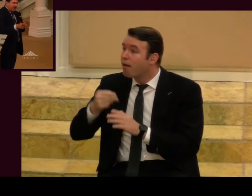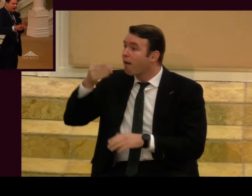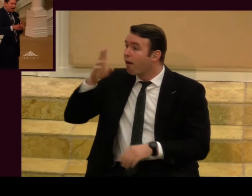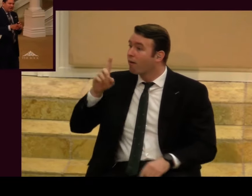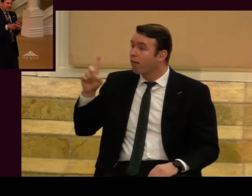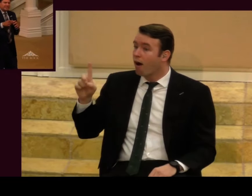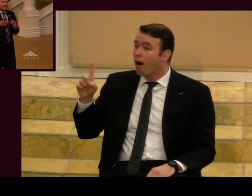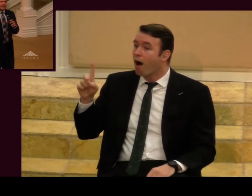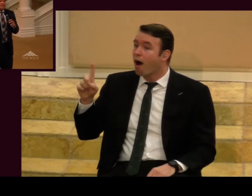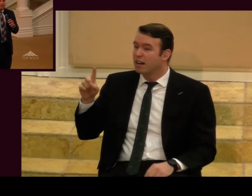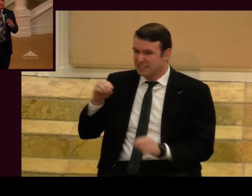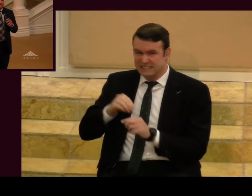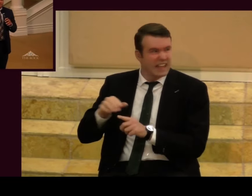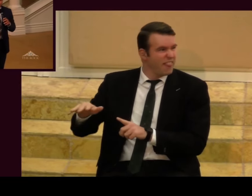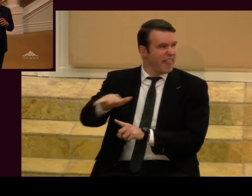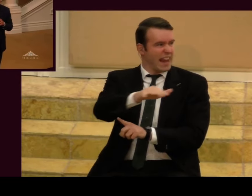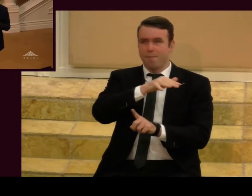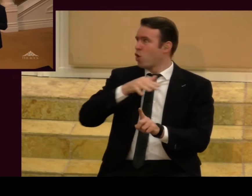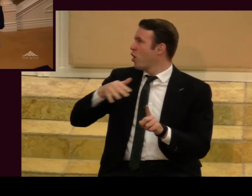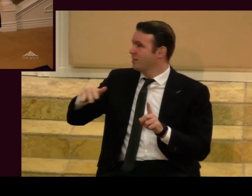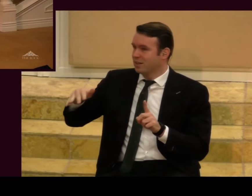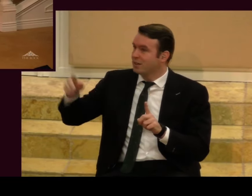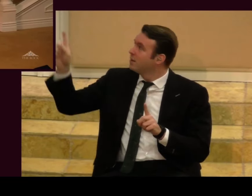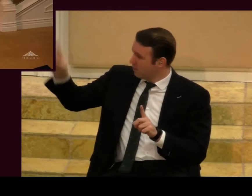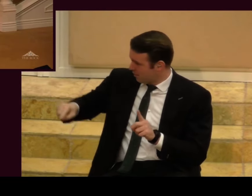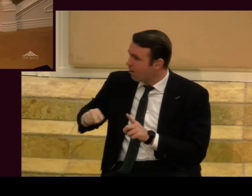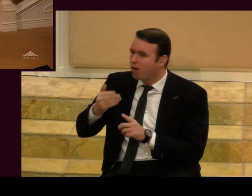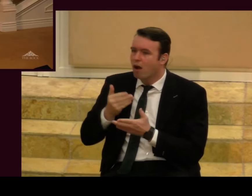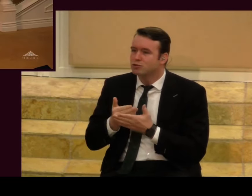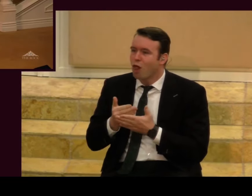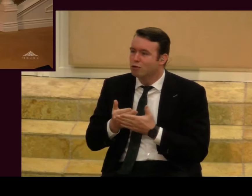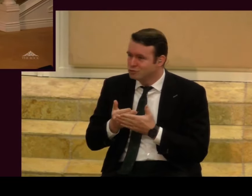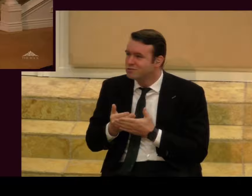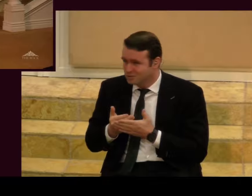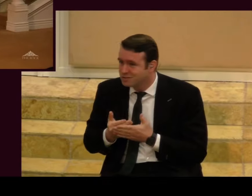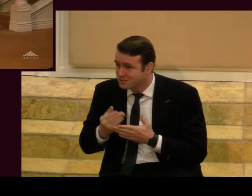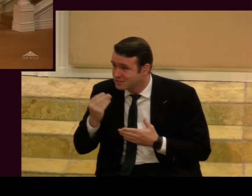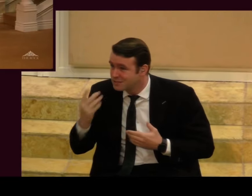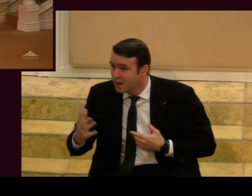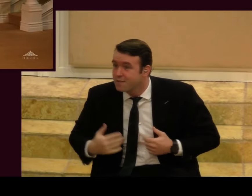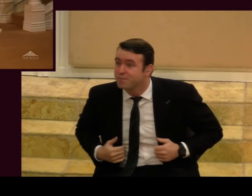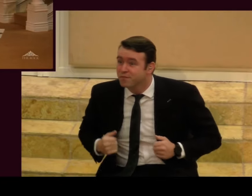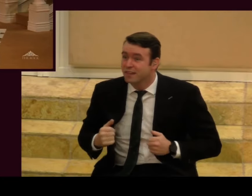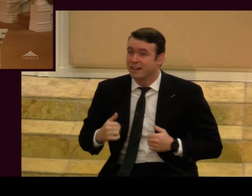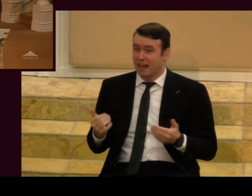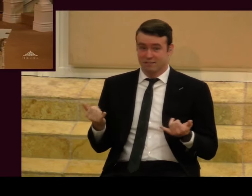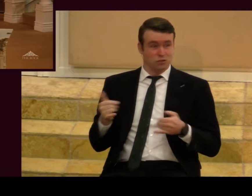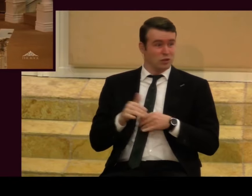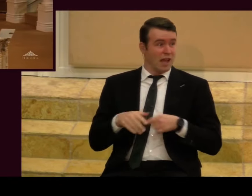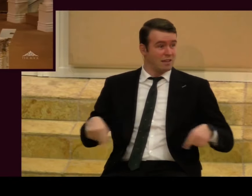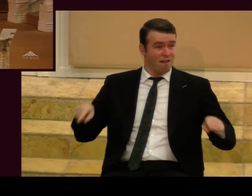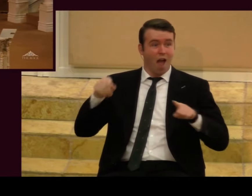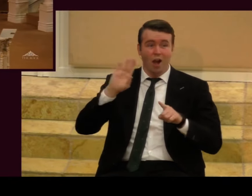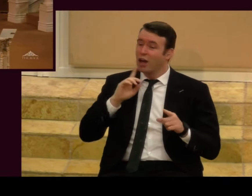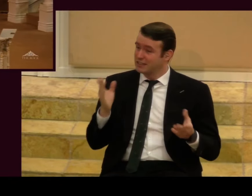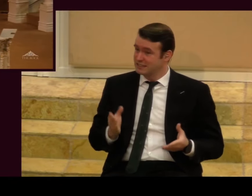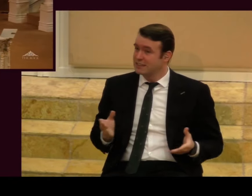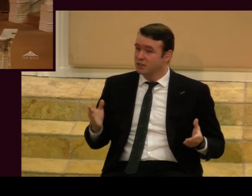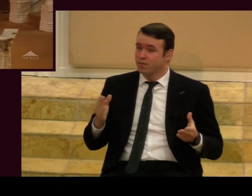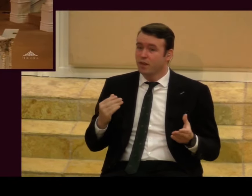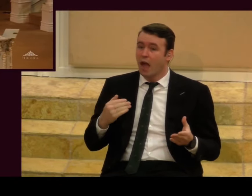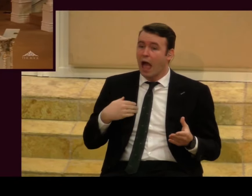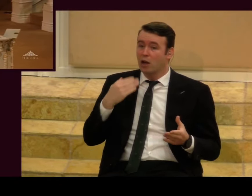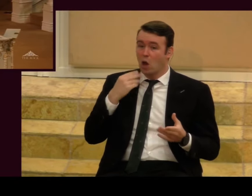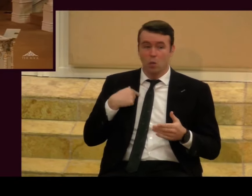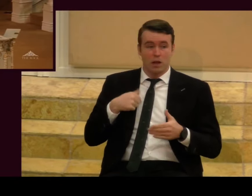means that God is in the neighborhood. Amen. And I'll tell you, you're in the neighborhood tonight. Amen. I